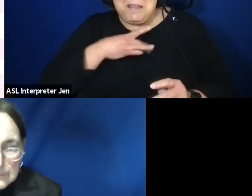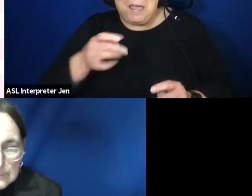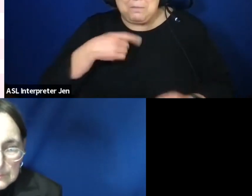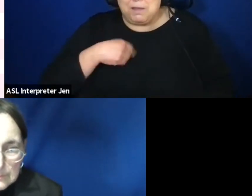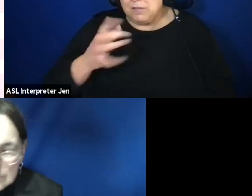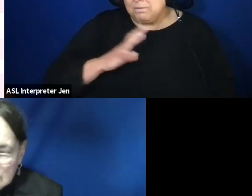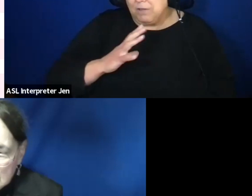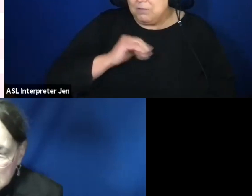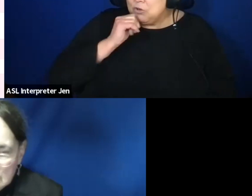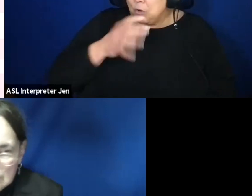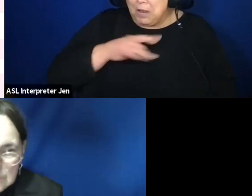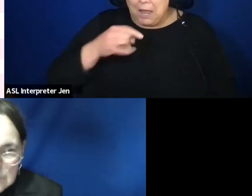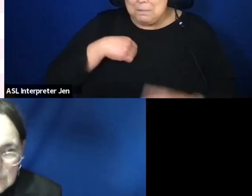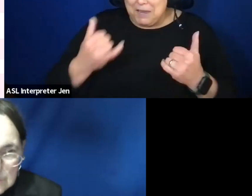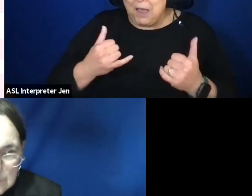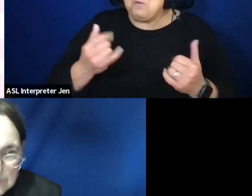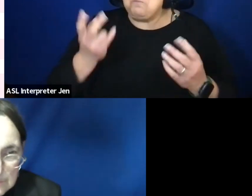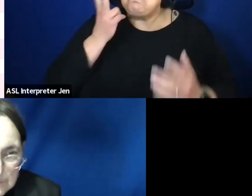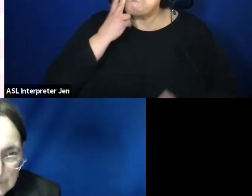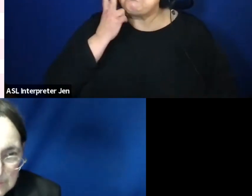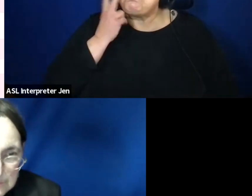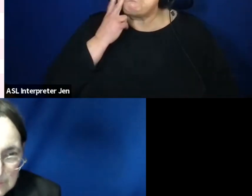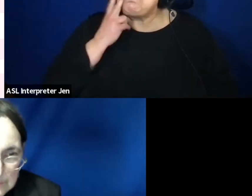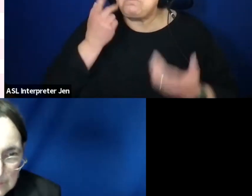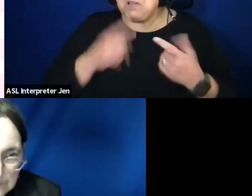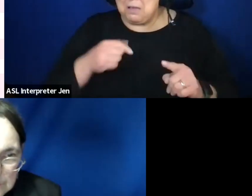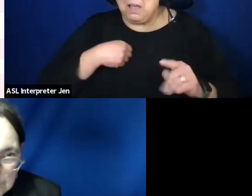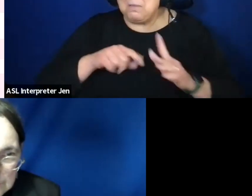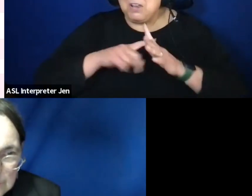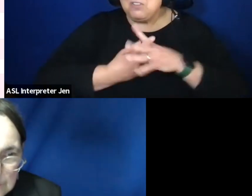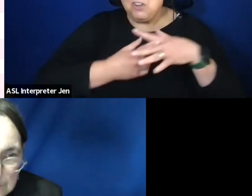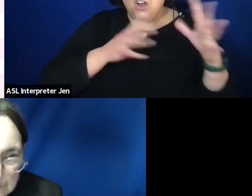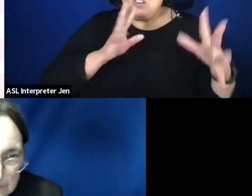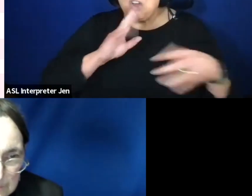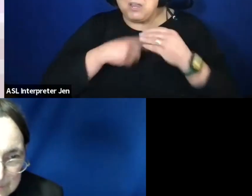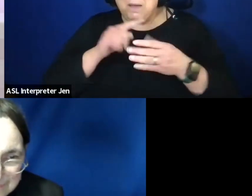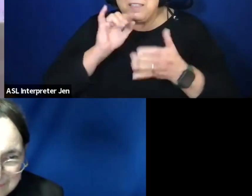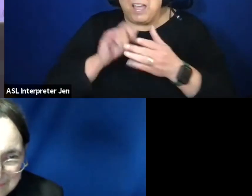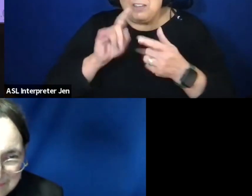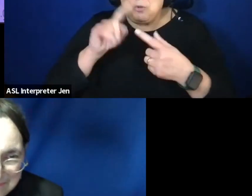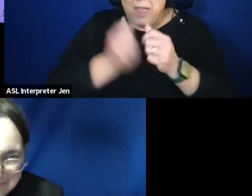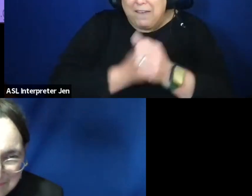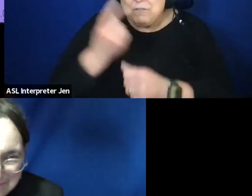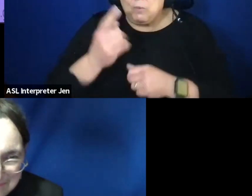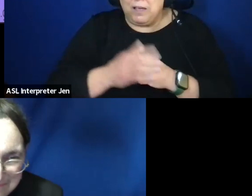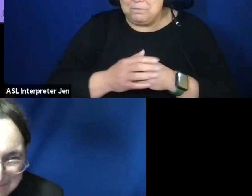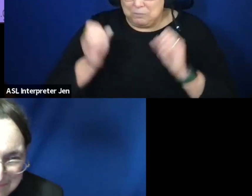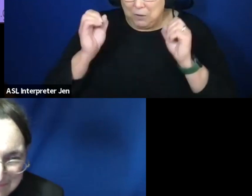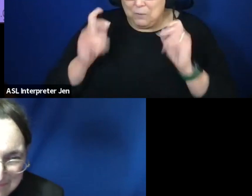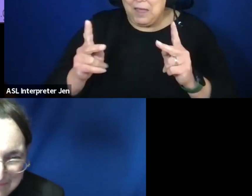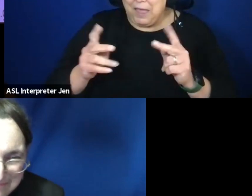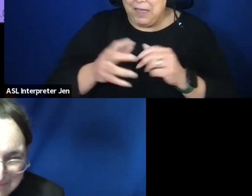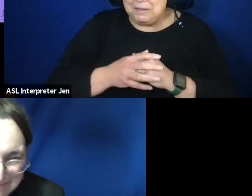now? Well, you watch me. I'm going to take this show on the road to talk to everybody about it. Okay?